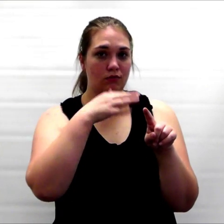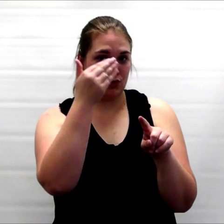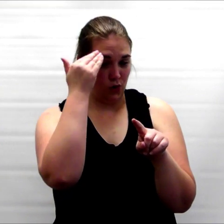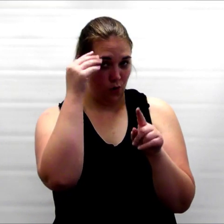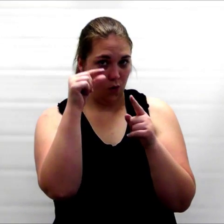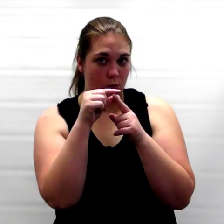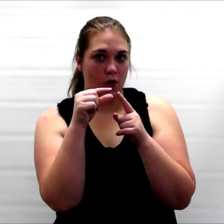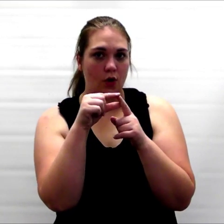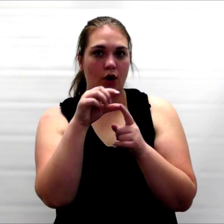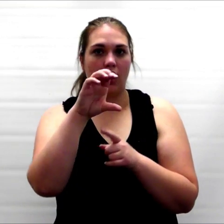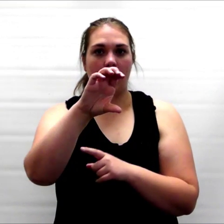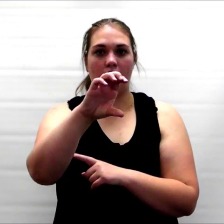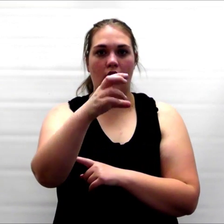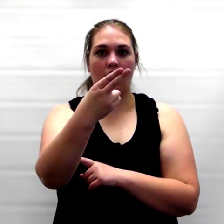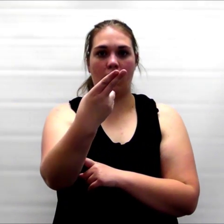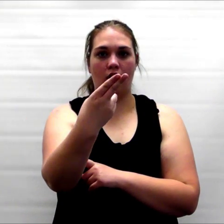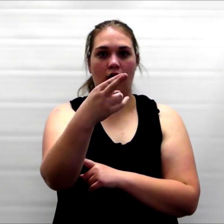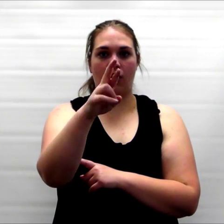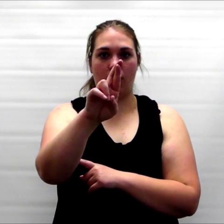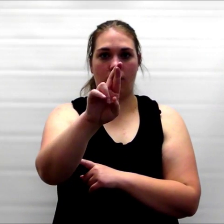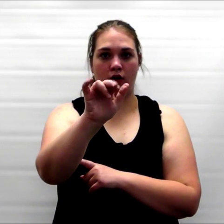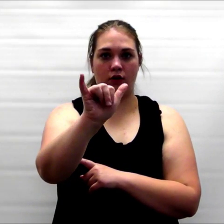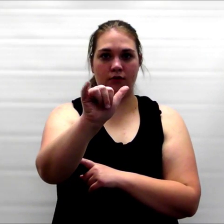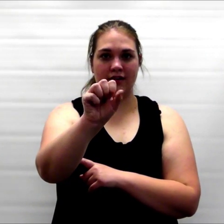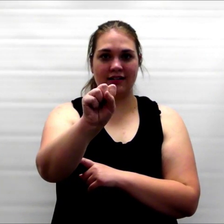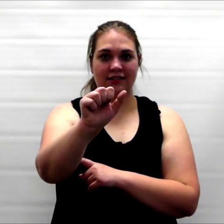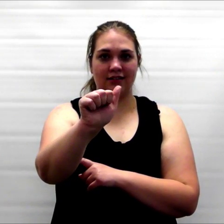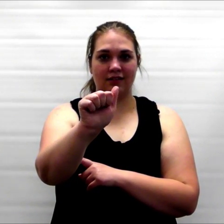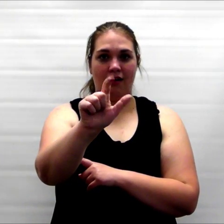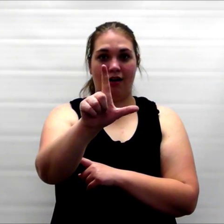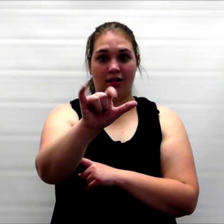but we also know the word chrysalis,